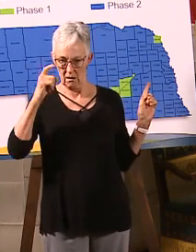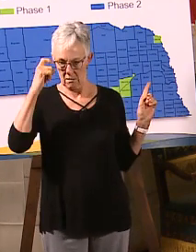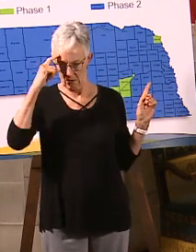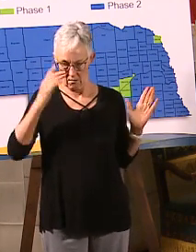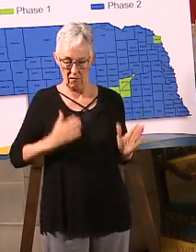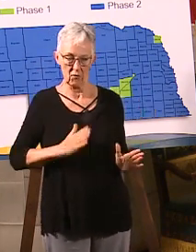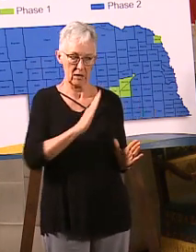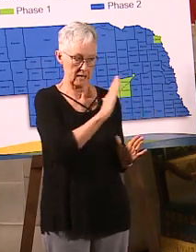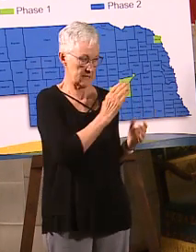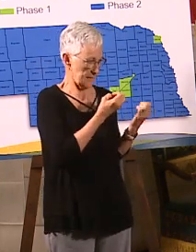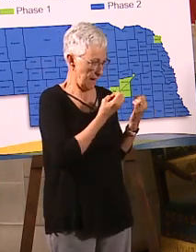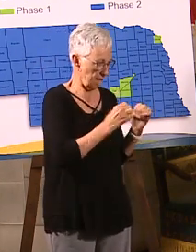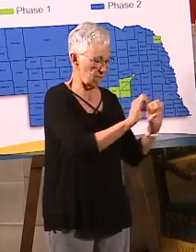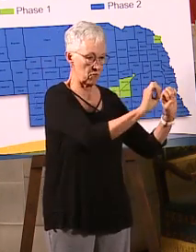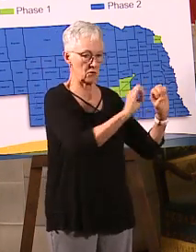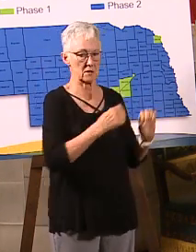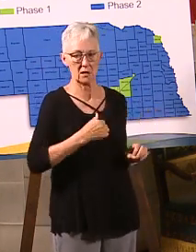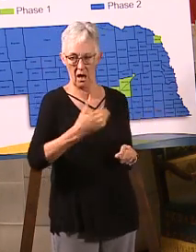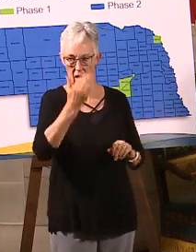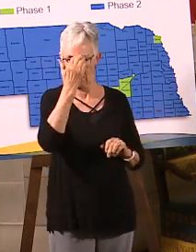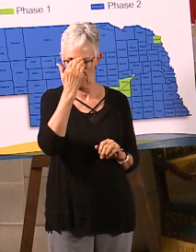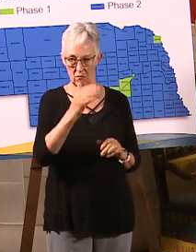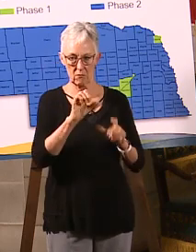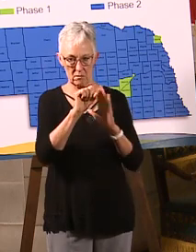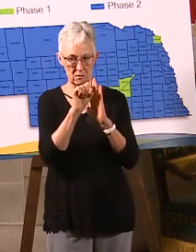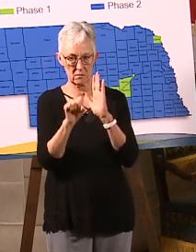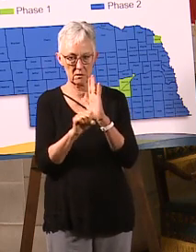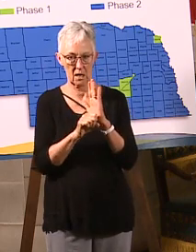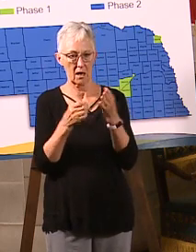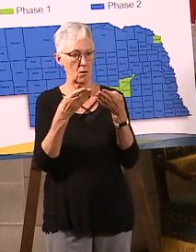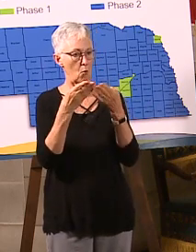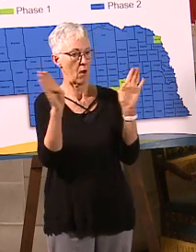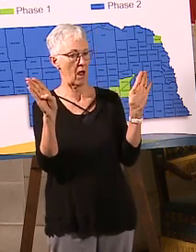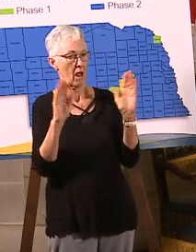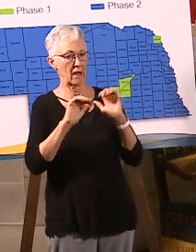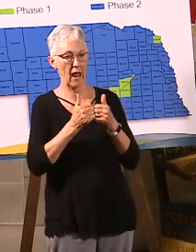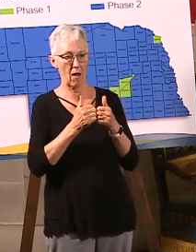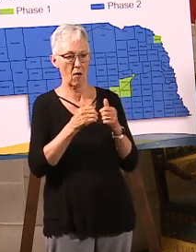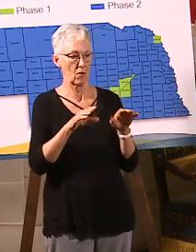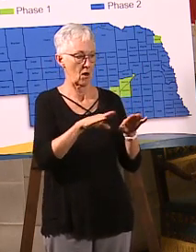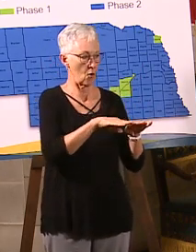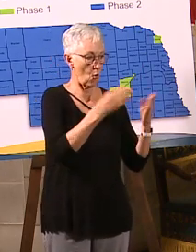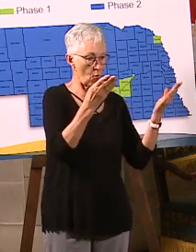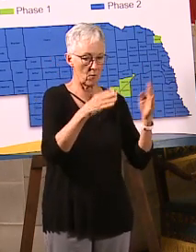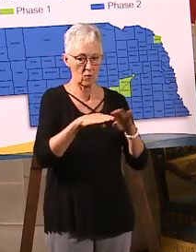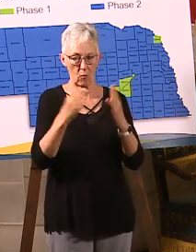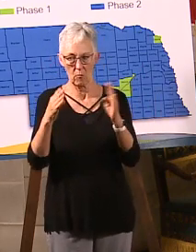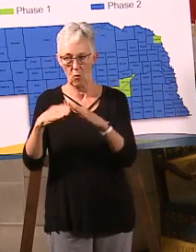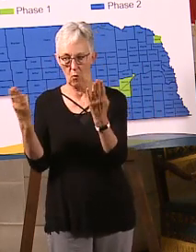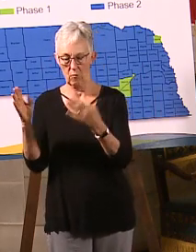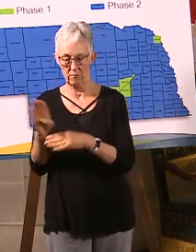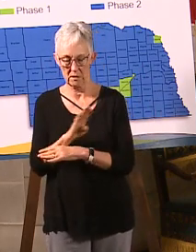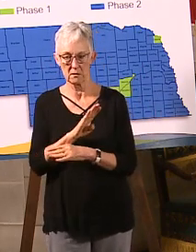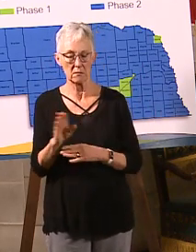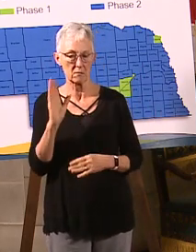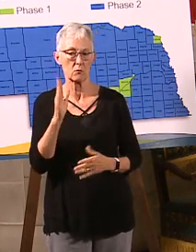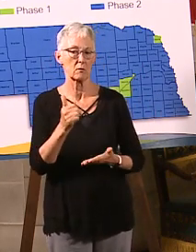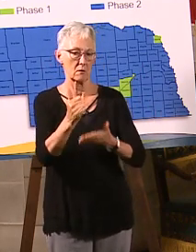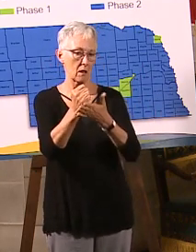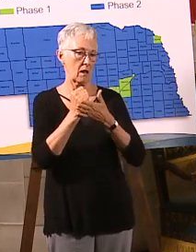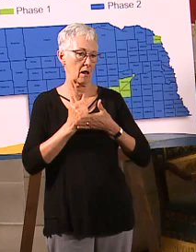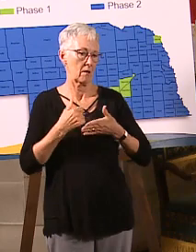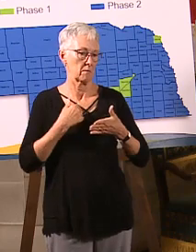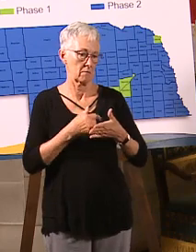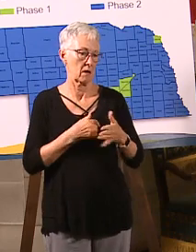will be important to kind of collectively understand this, and I think it's going to help to be able to move forward productively and continue